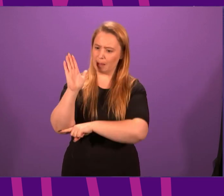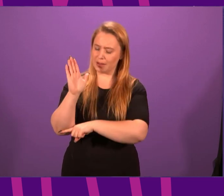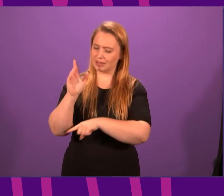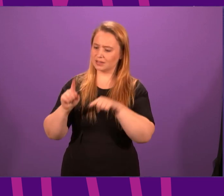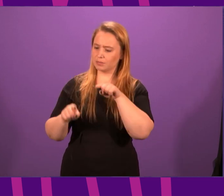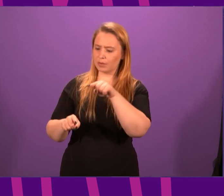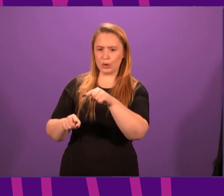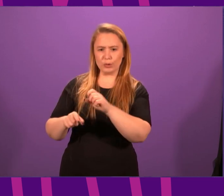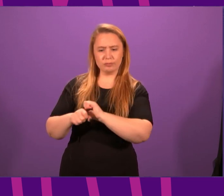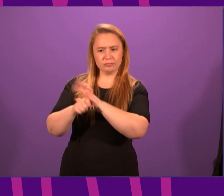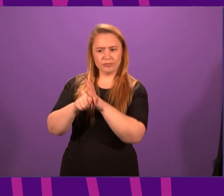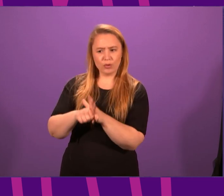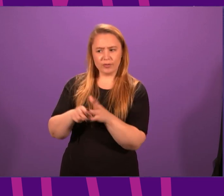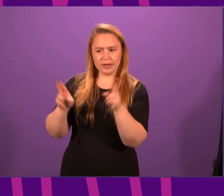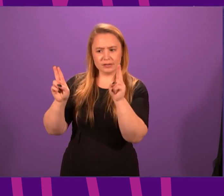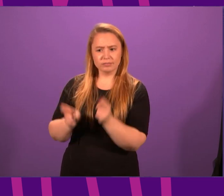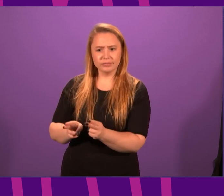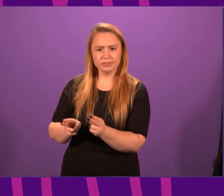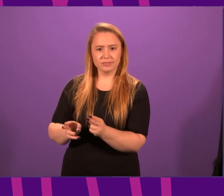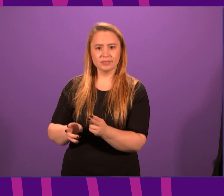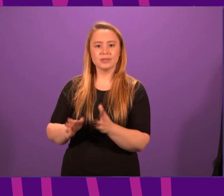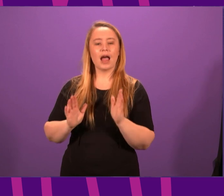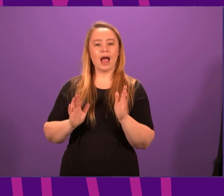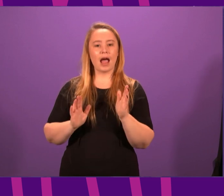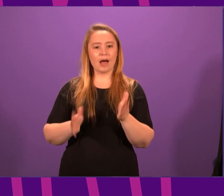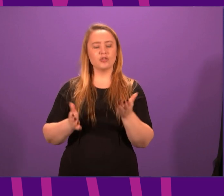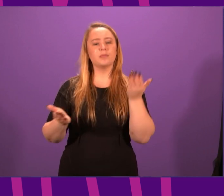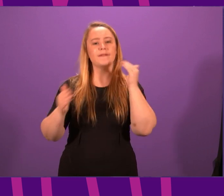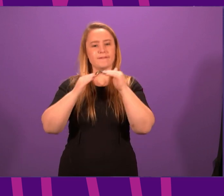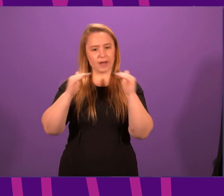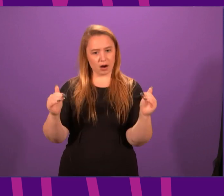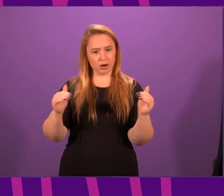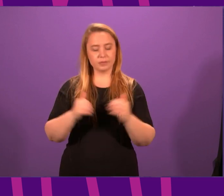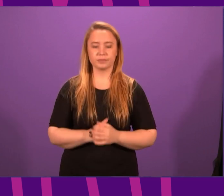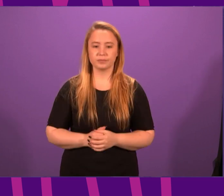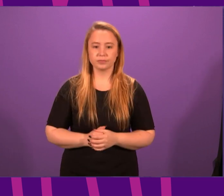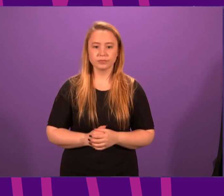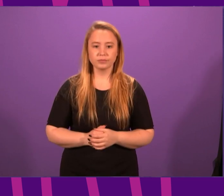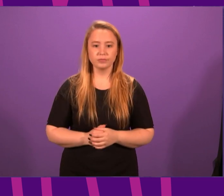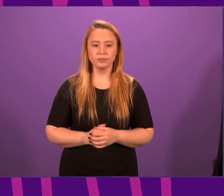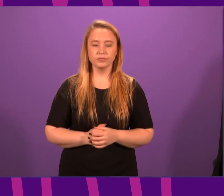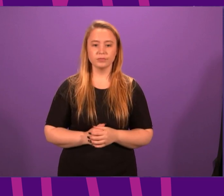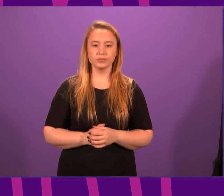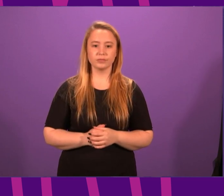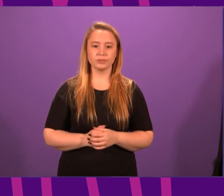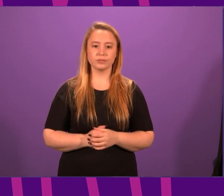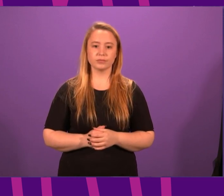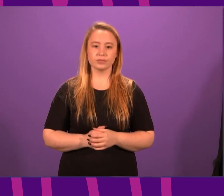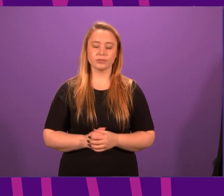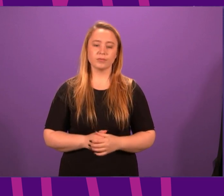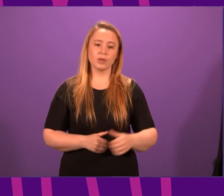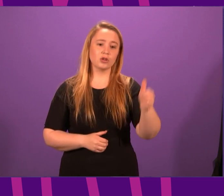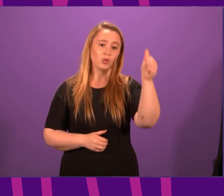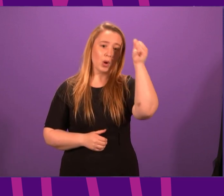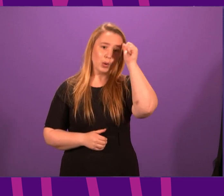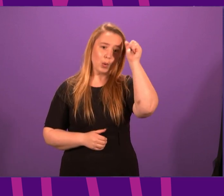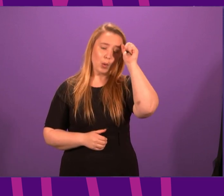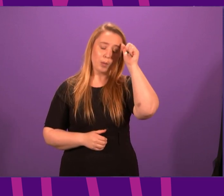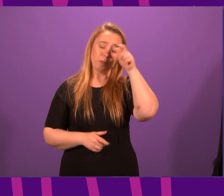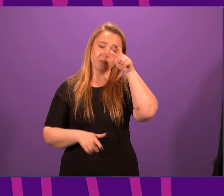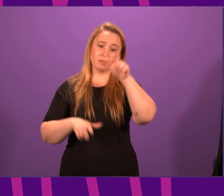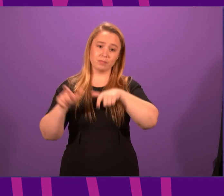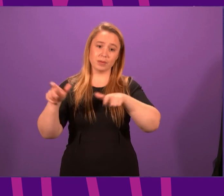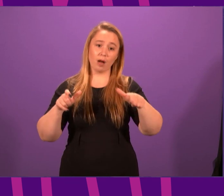unnecessarily, which is really important. Presiding Officer, I know the personal toll it's taking on people. If we